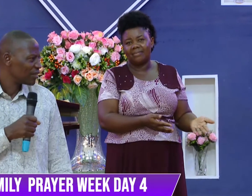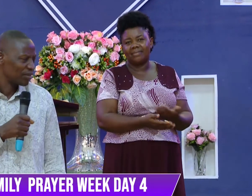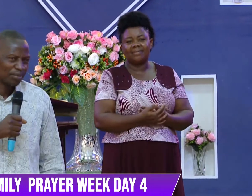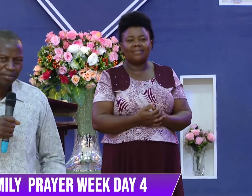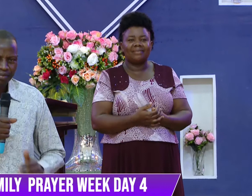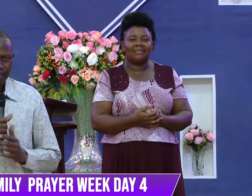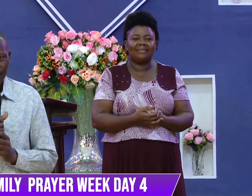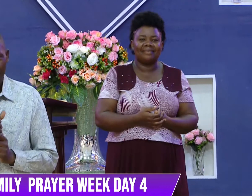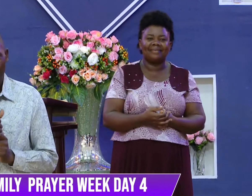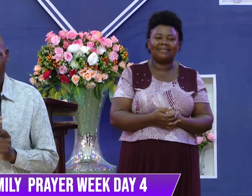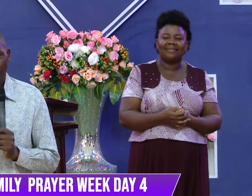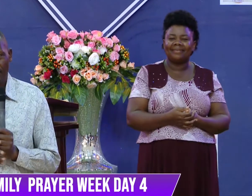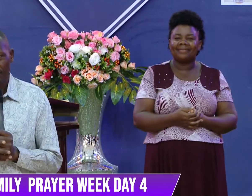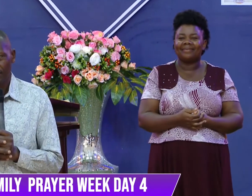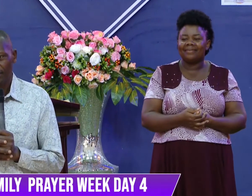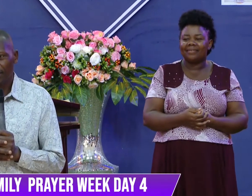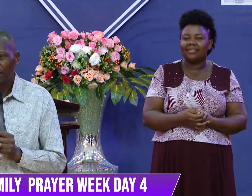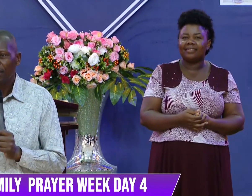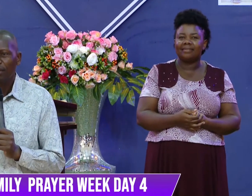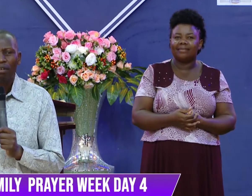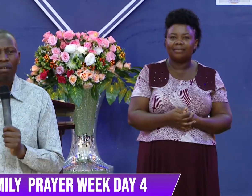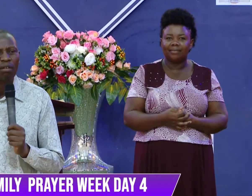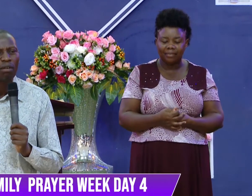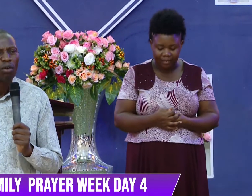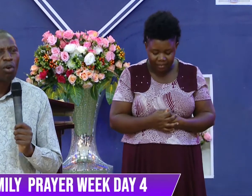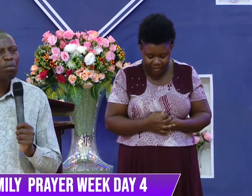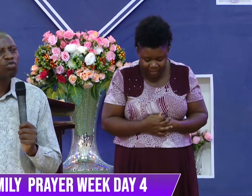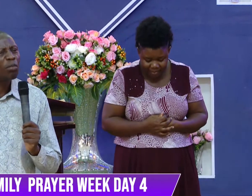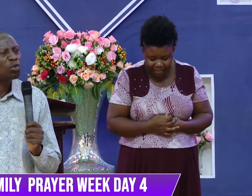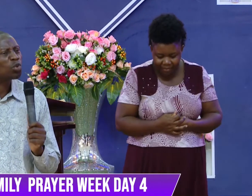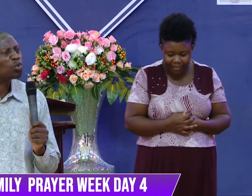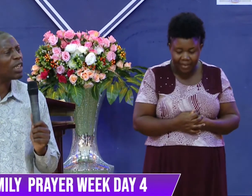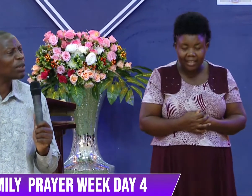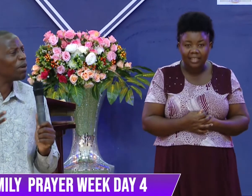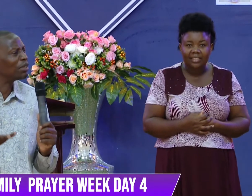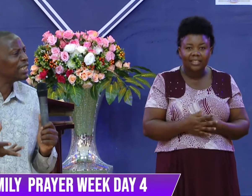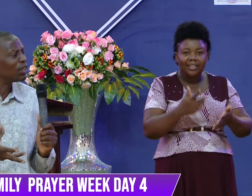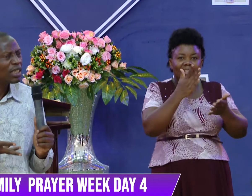I just said, let me leave it there, even though it couldn't buy anything.